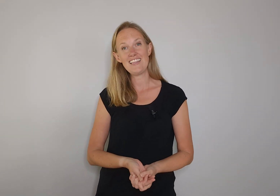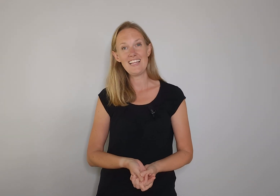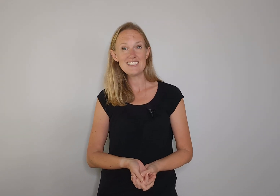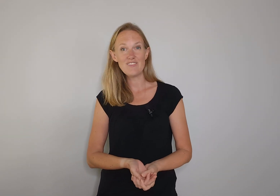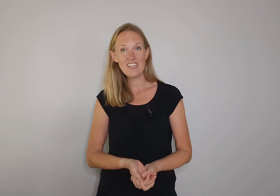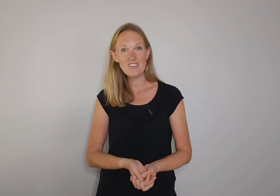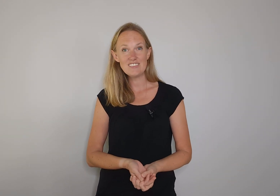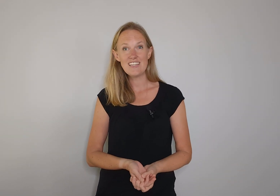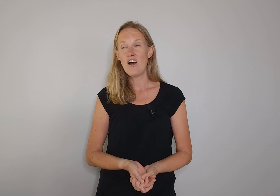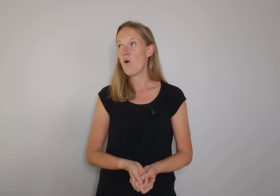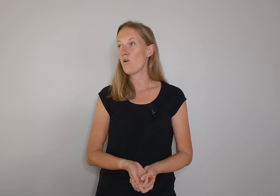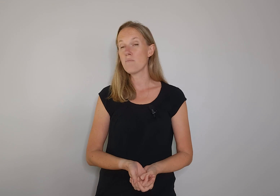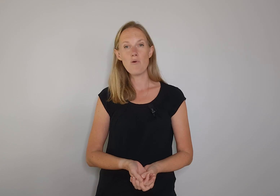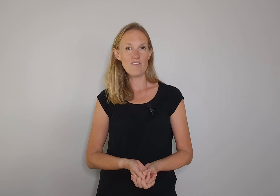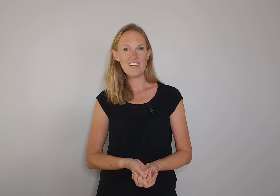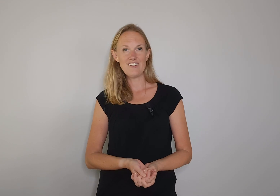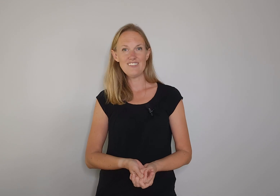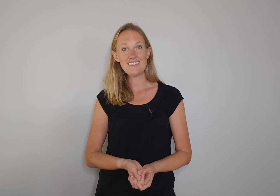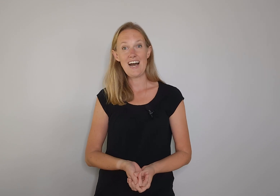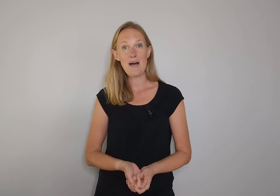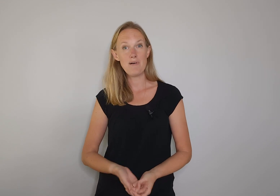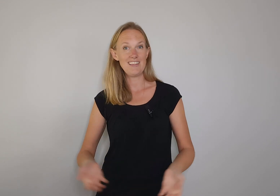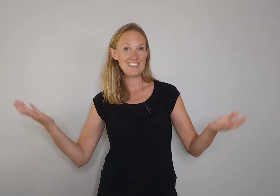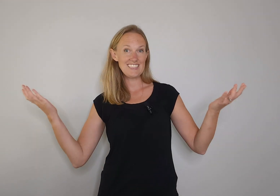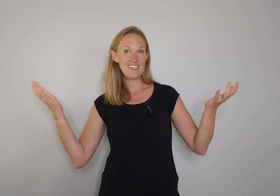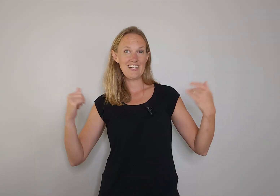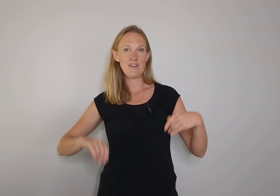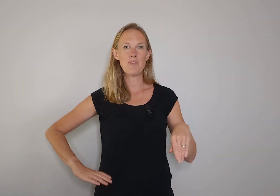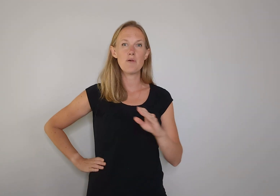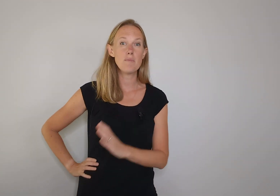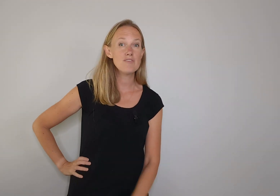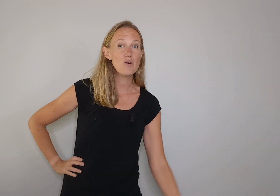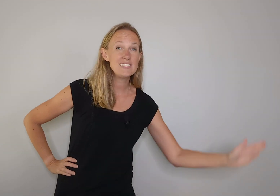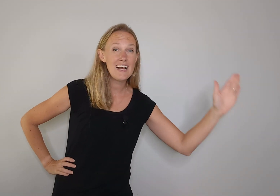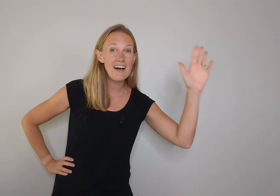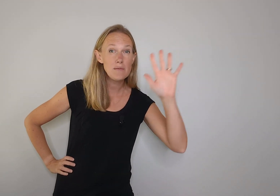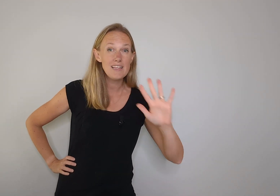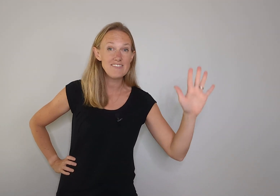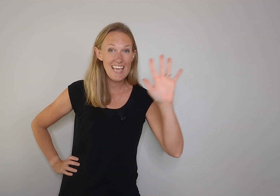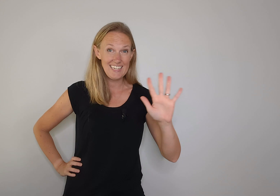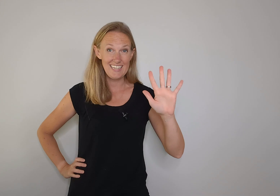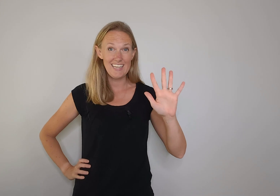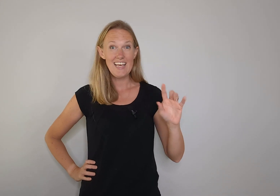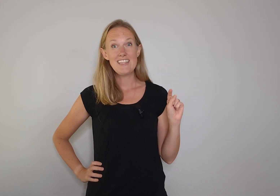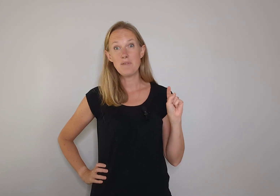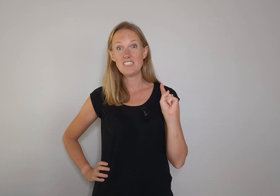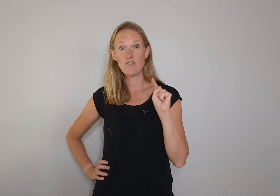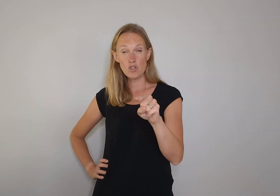less videos or more videos. But let's get started. Remember, of course, that I am left-handed. That means if you